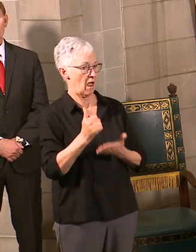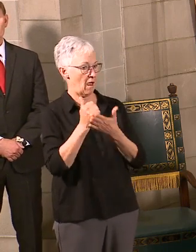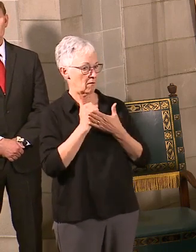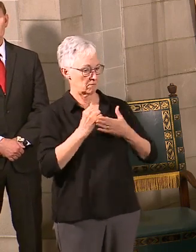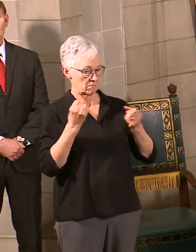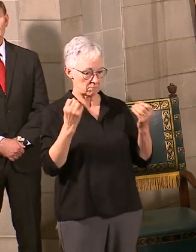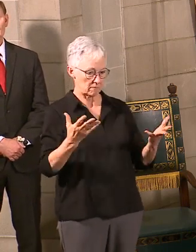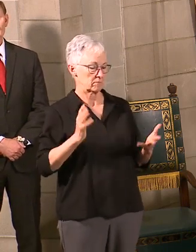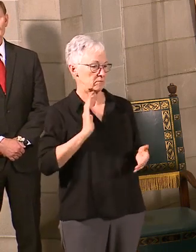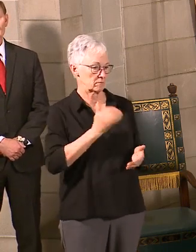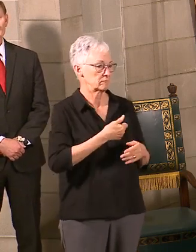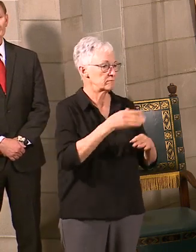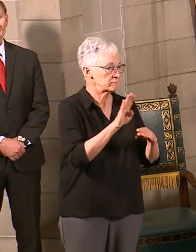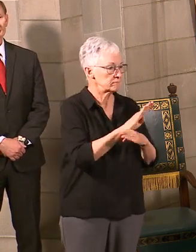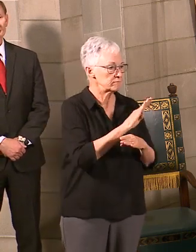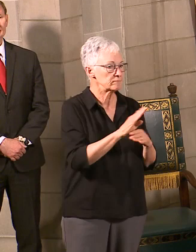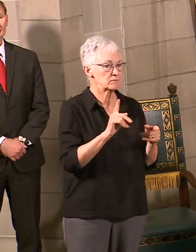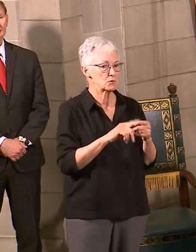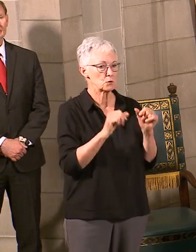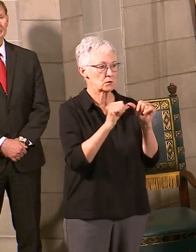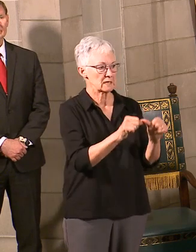businesses to be able to keep people employed.